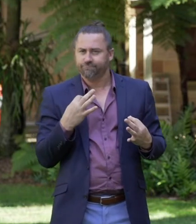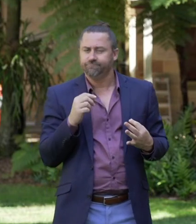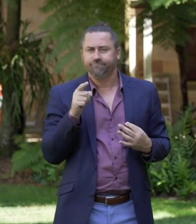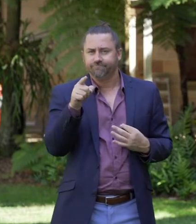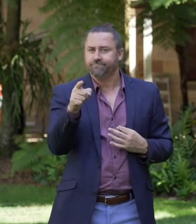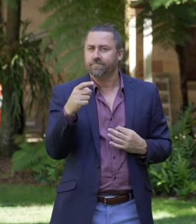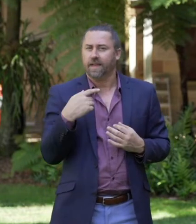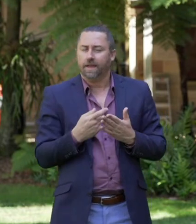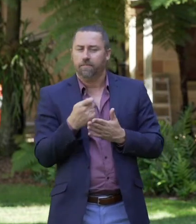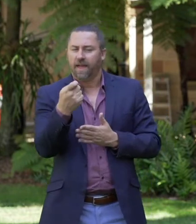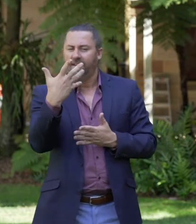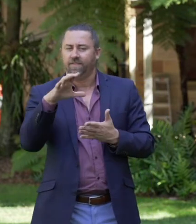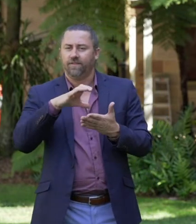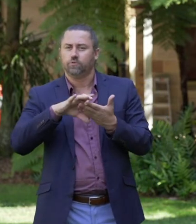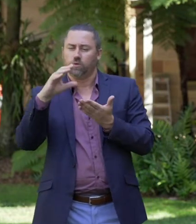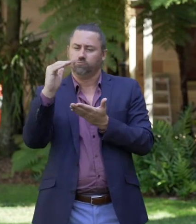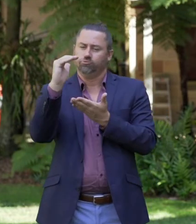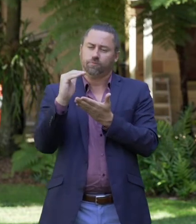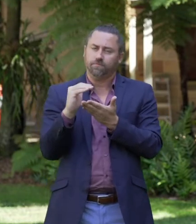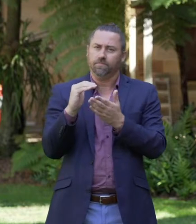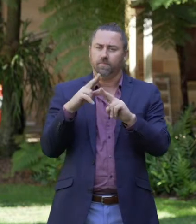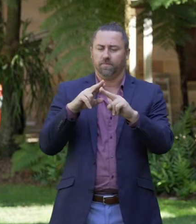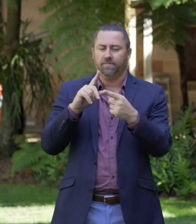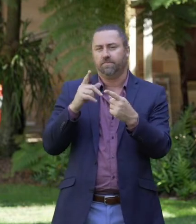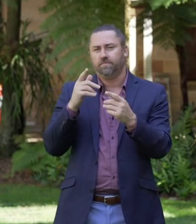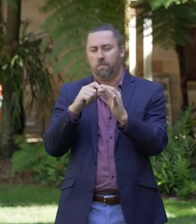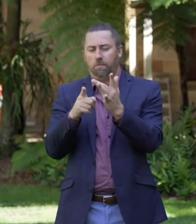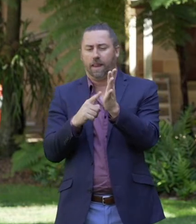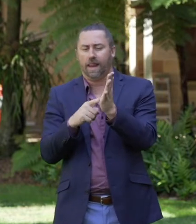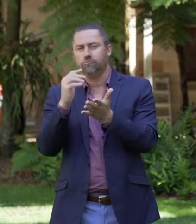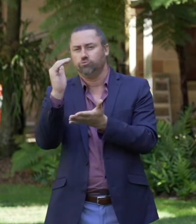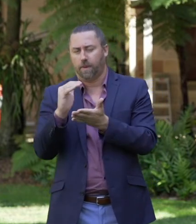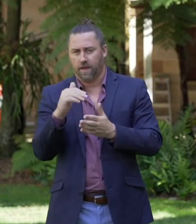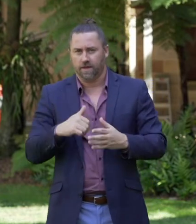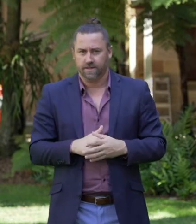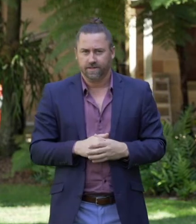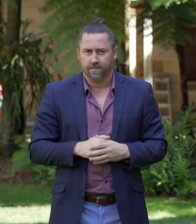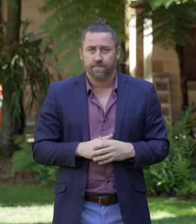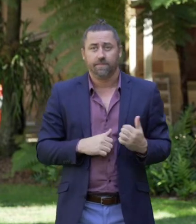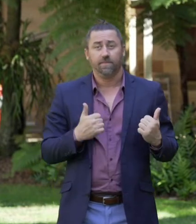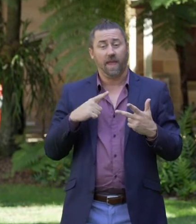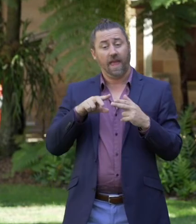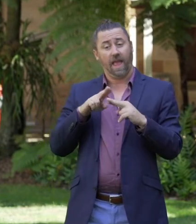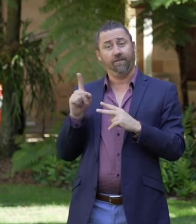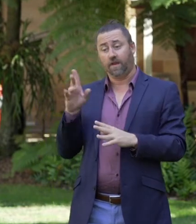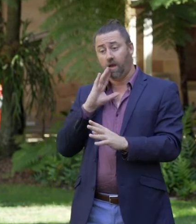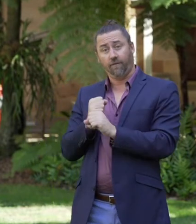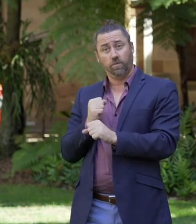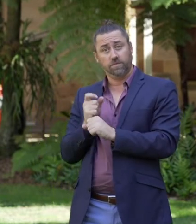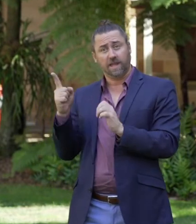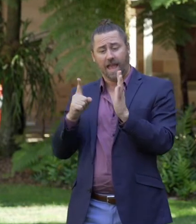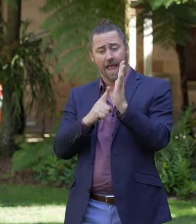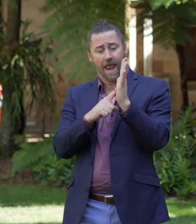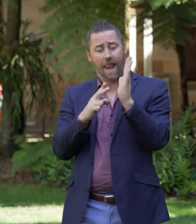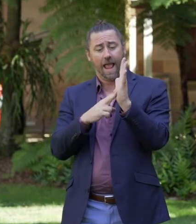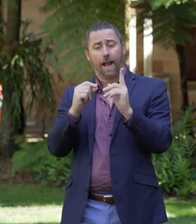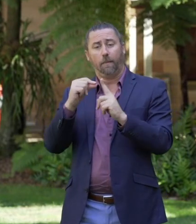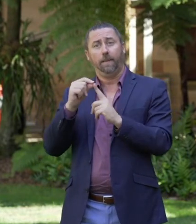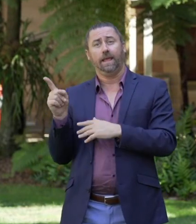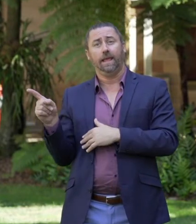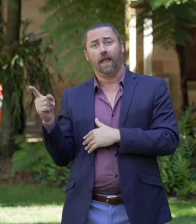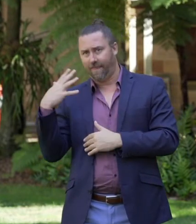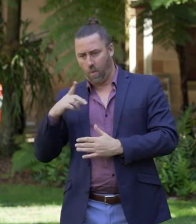and their plans for asset sell-offs, that money would have ended up in the pockets of overseas